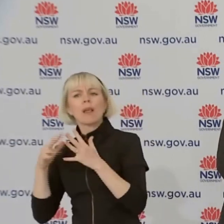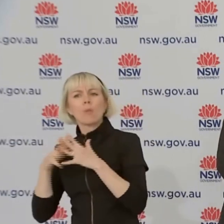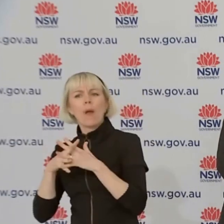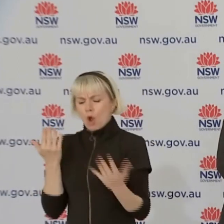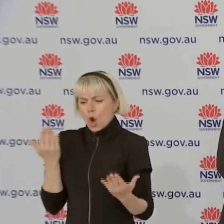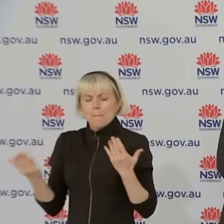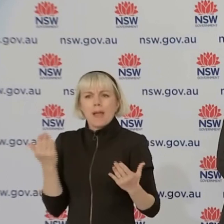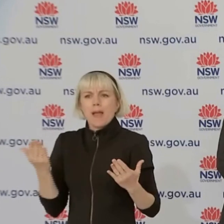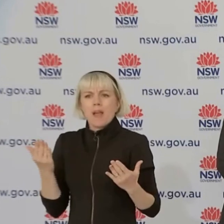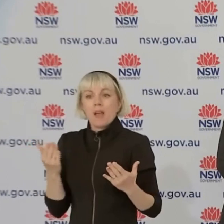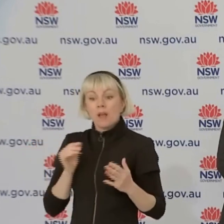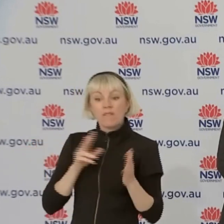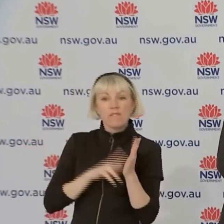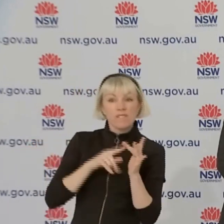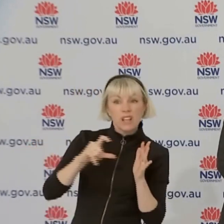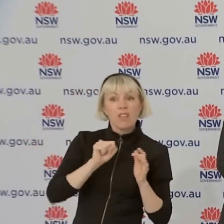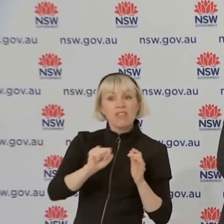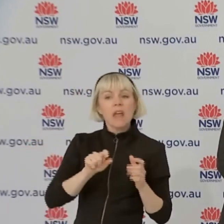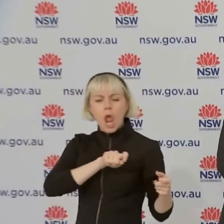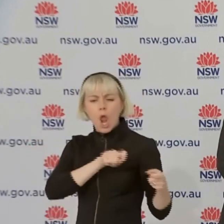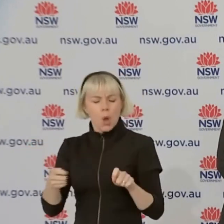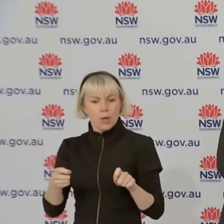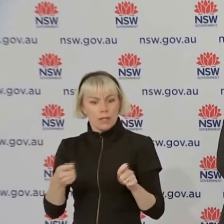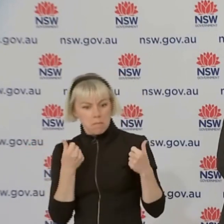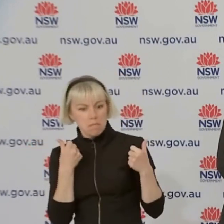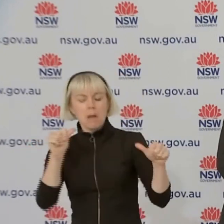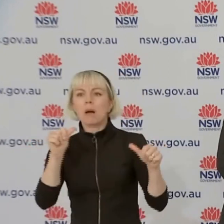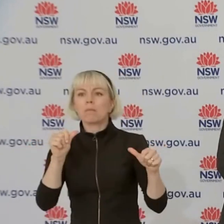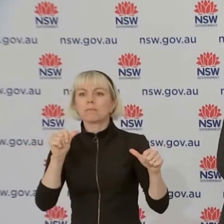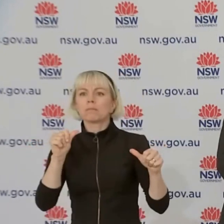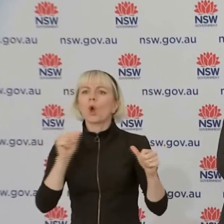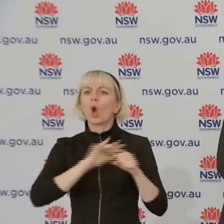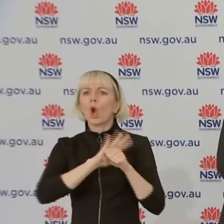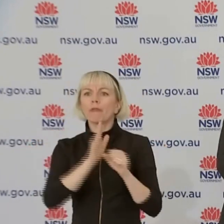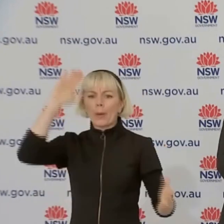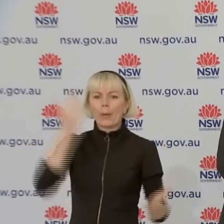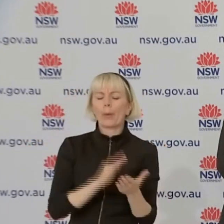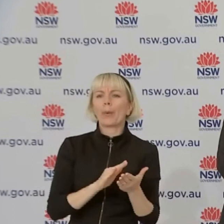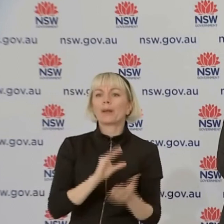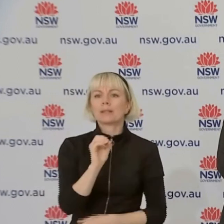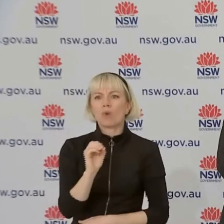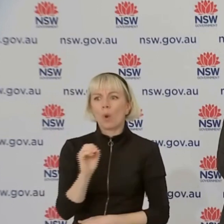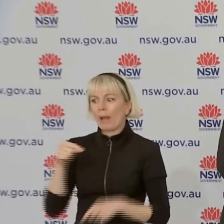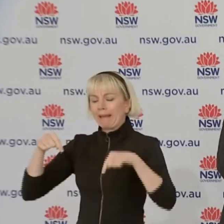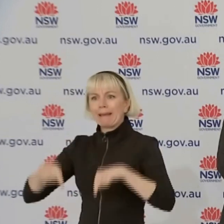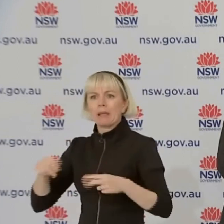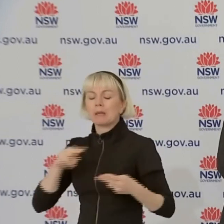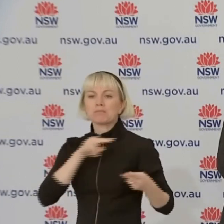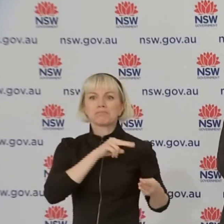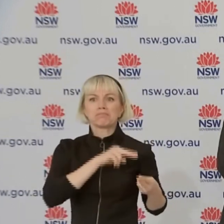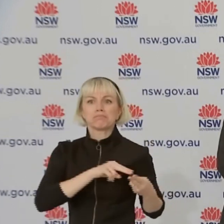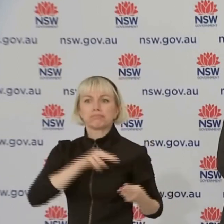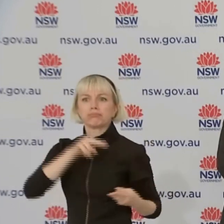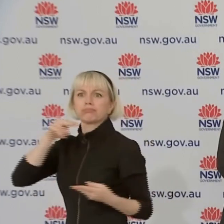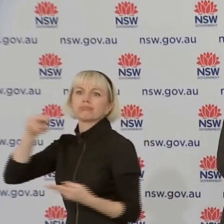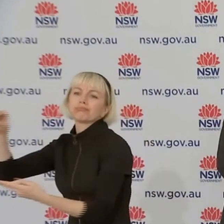do in a month. So that's not really a positive reflection of the mobility data, look, is it? I don't know those figures you refer